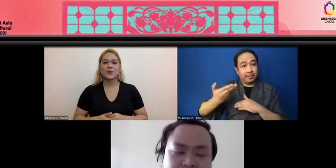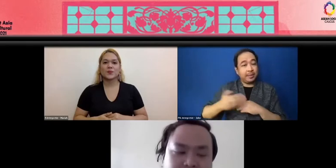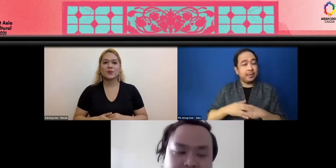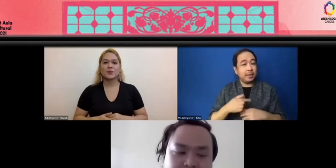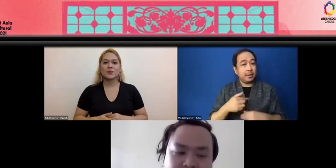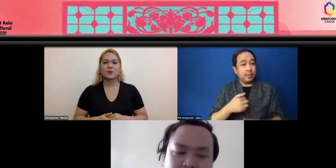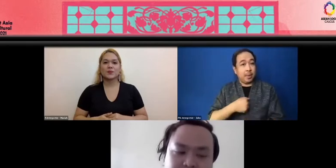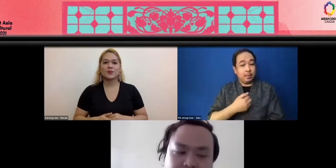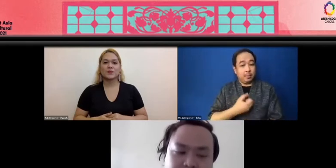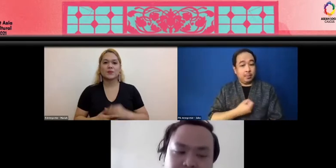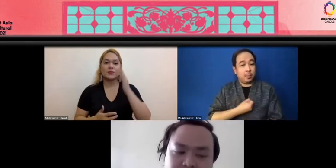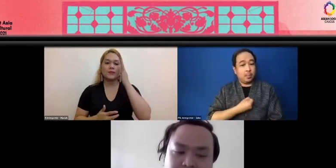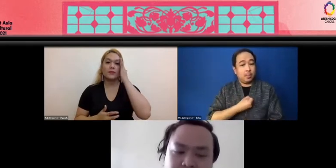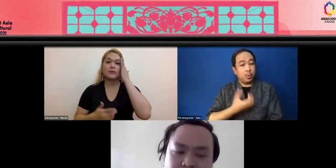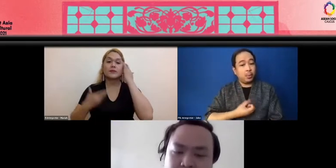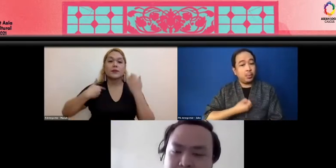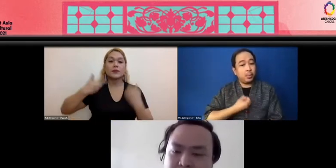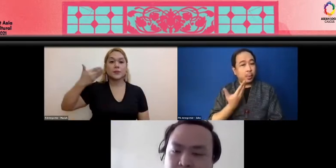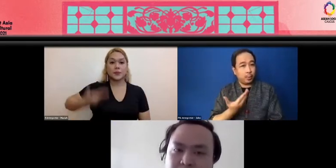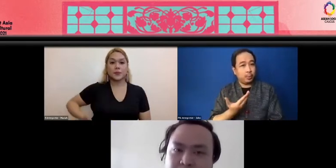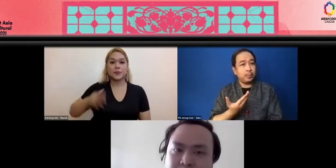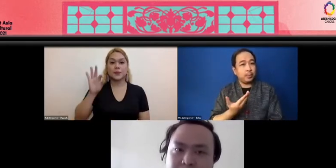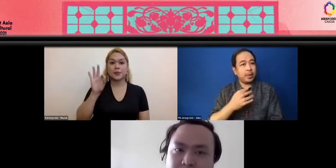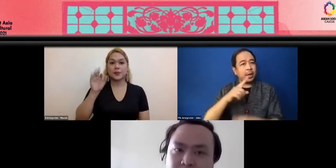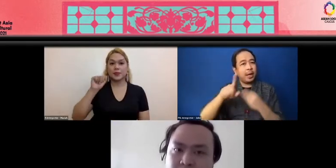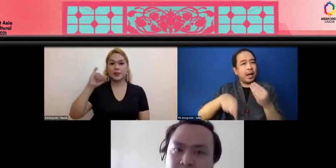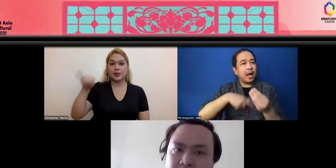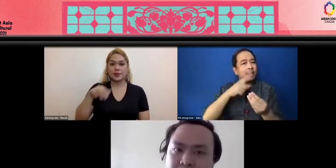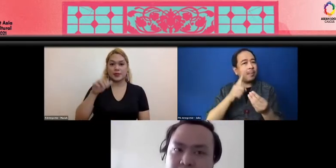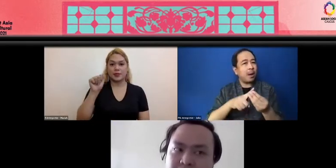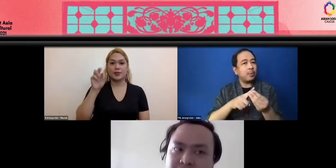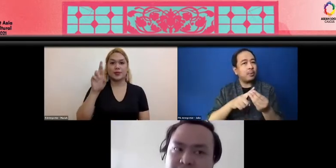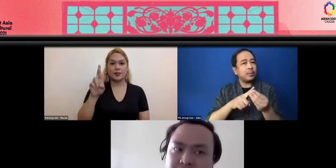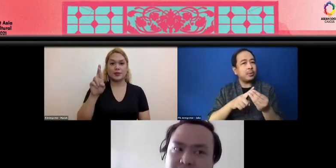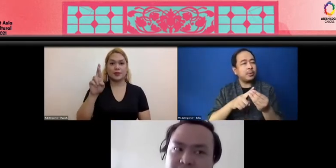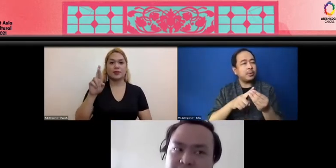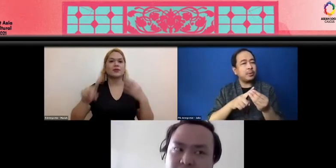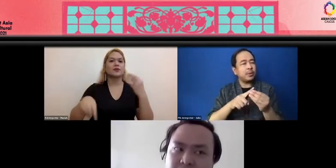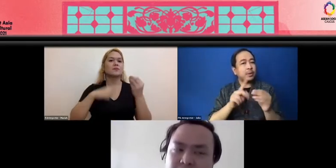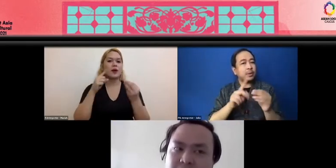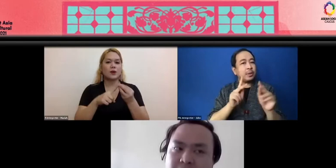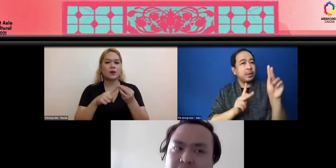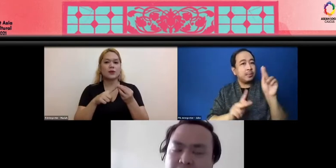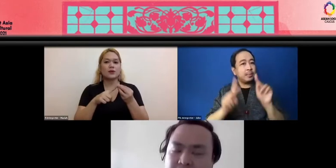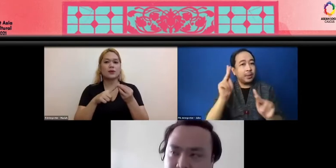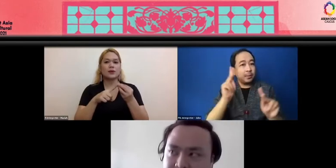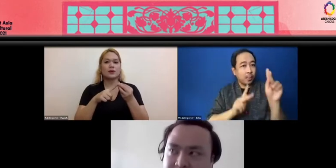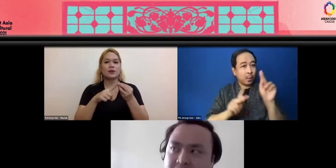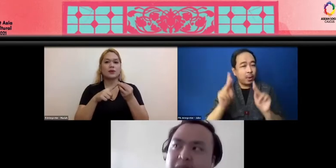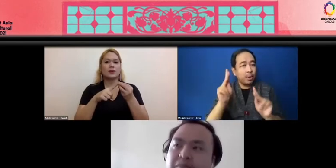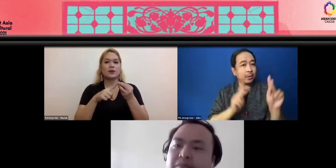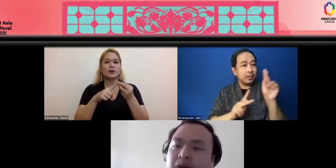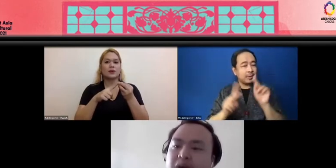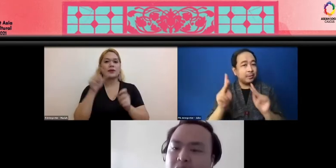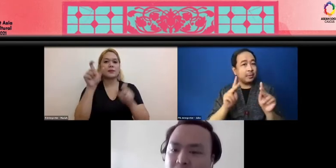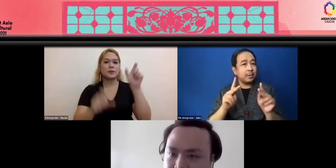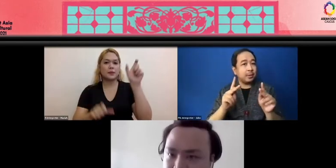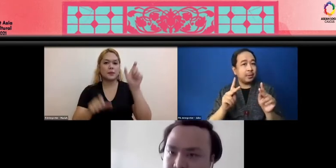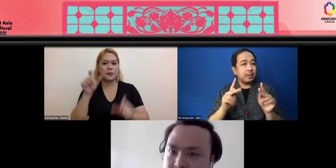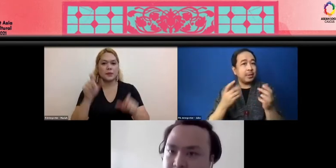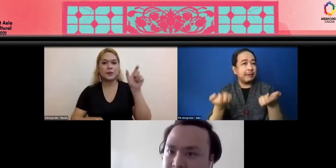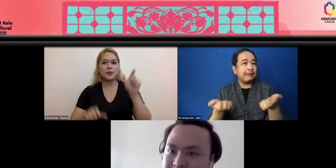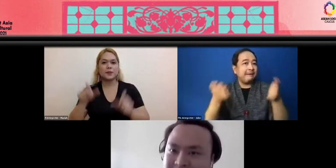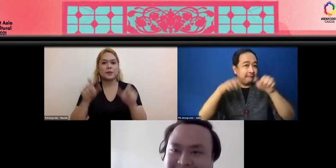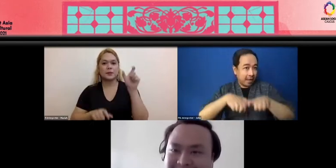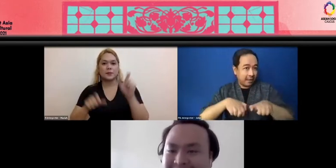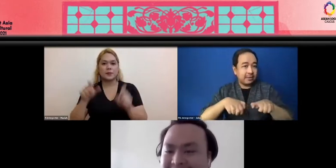read is about people and events from a lifetime or two